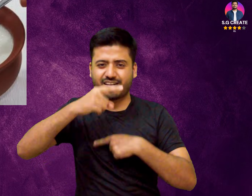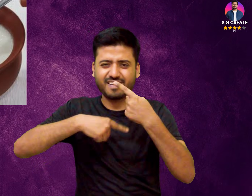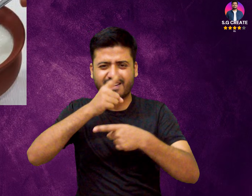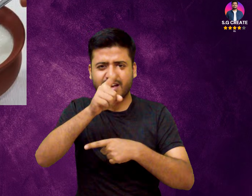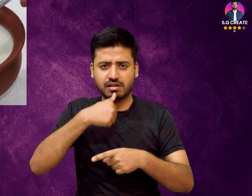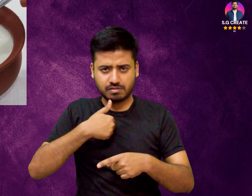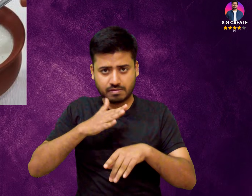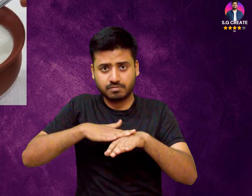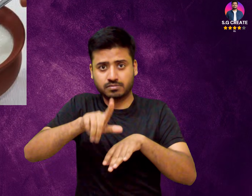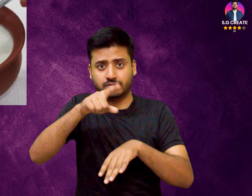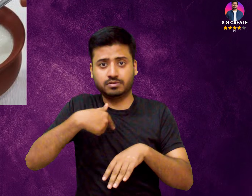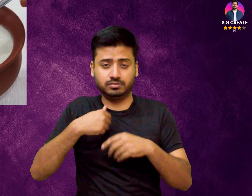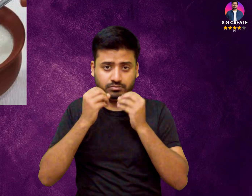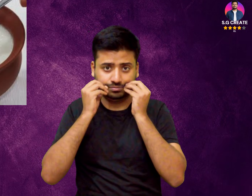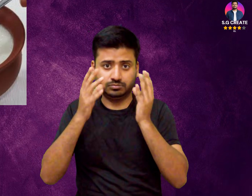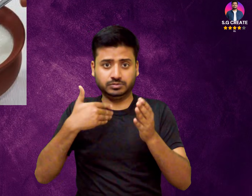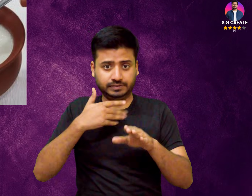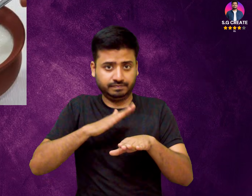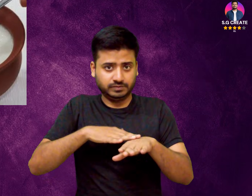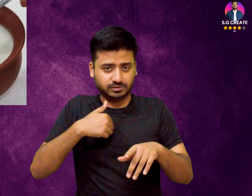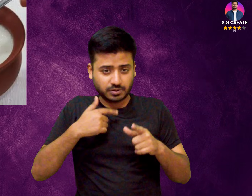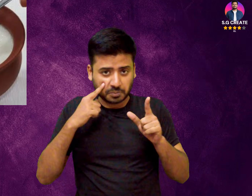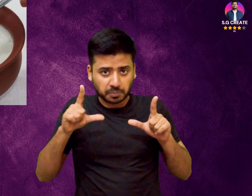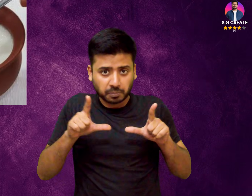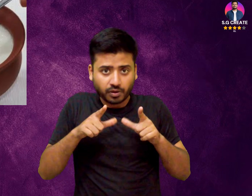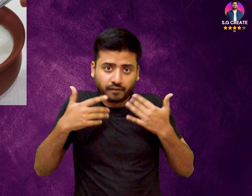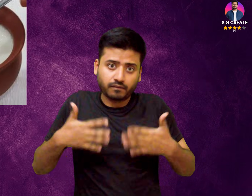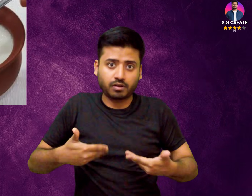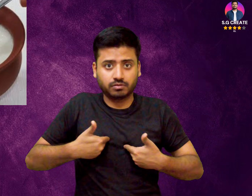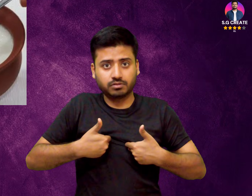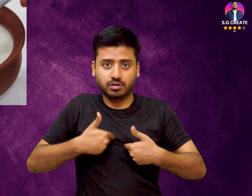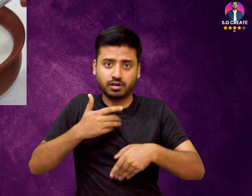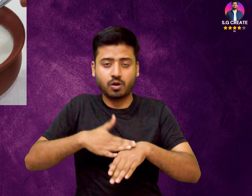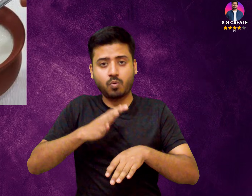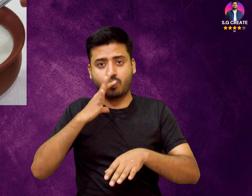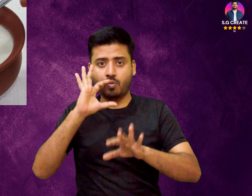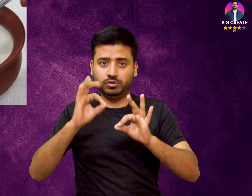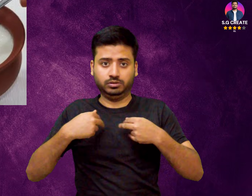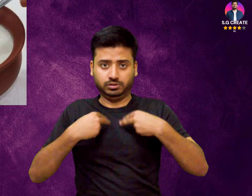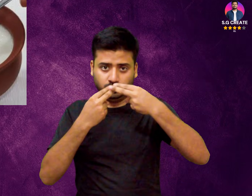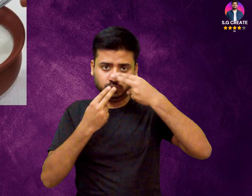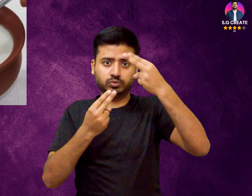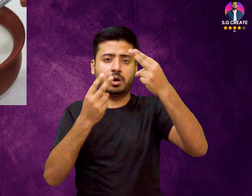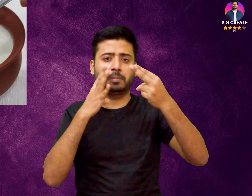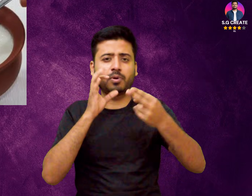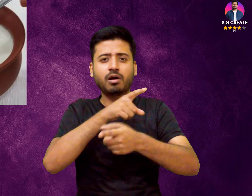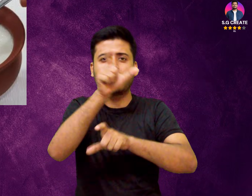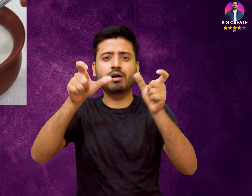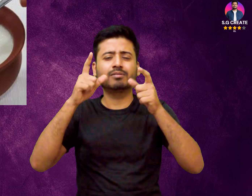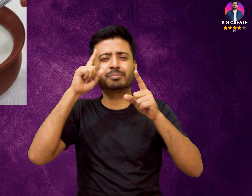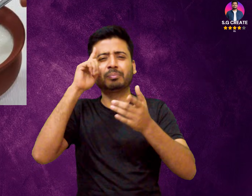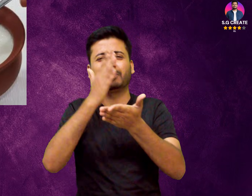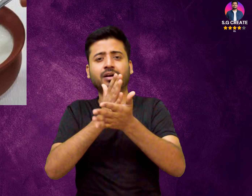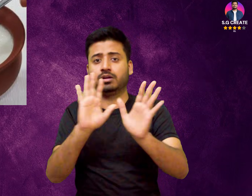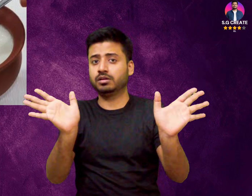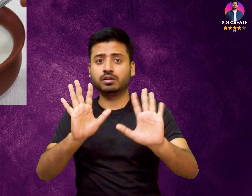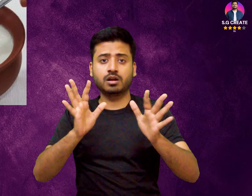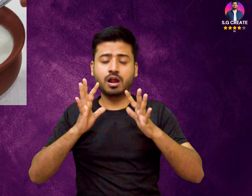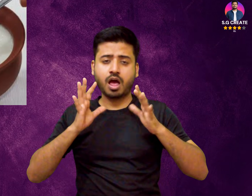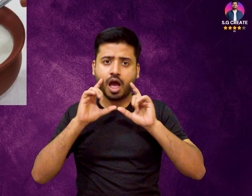can cause digestive issues for some people. Is it dangerous or healthy? Whether this mix is bad depends on which health perspective you